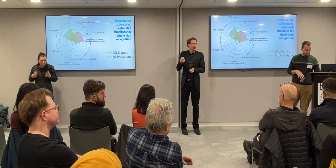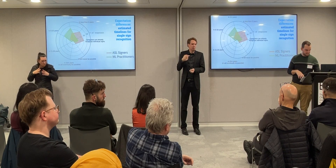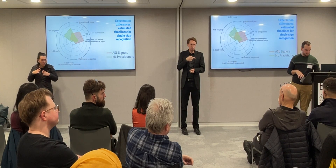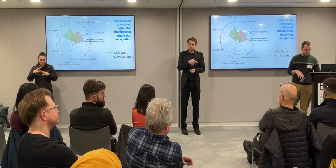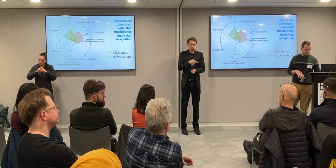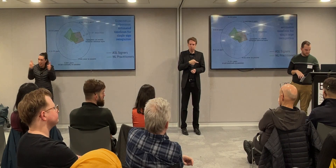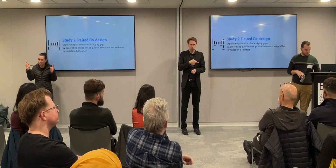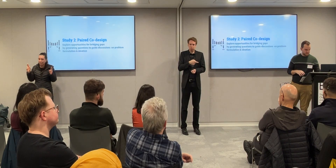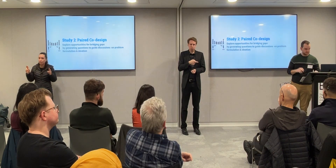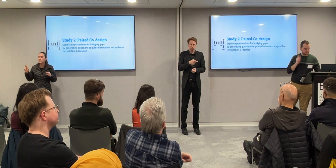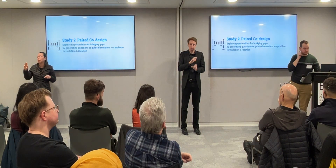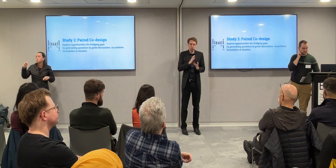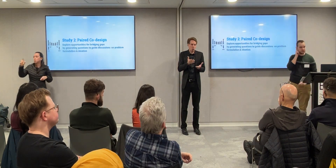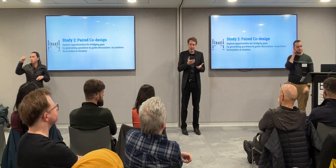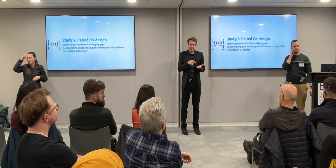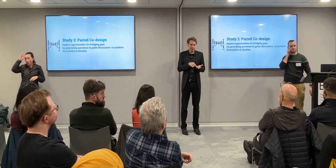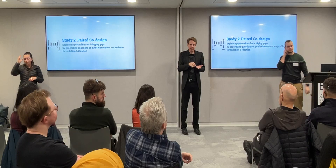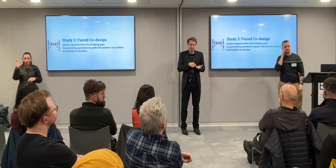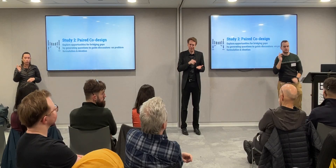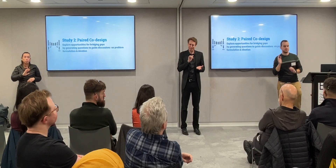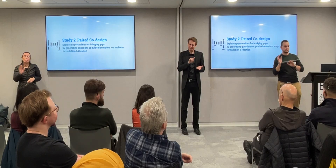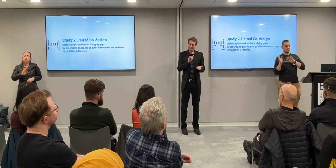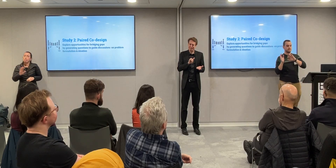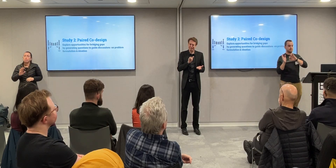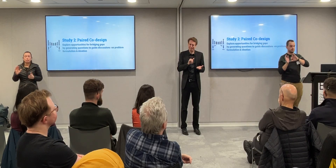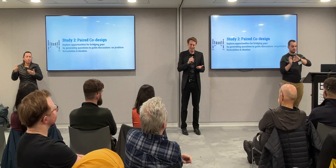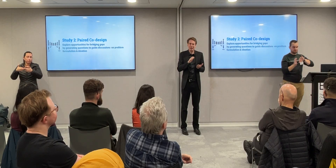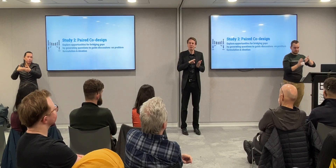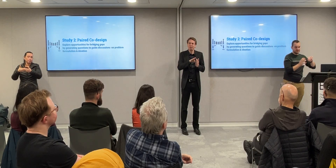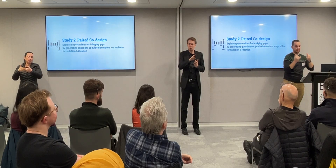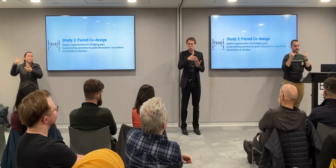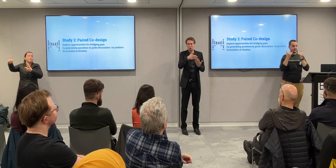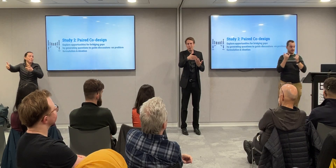were a lot more dubious about it and thought it would be much further in the future.